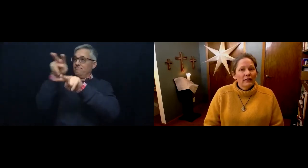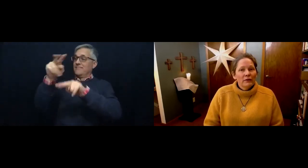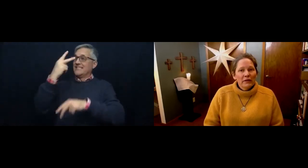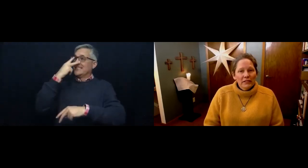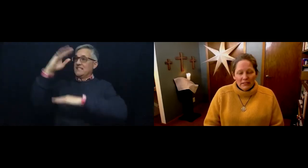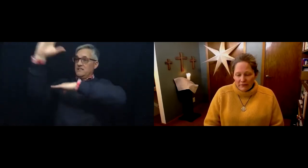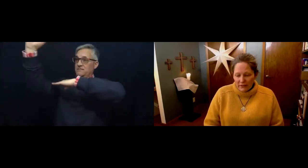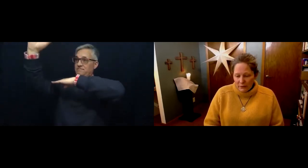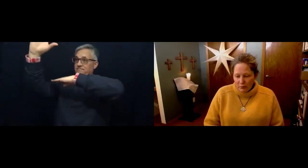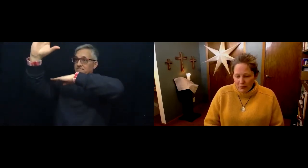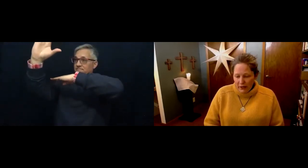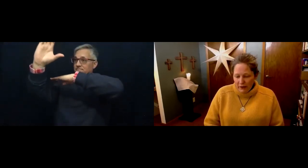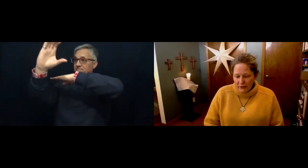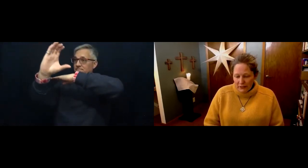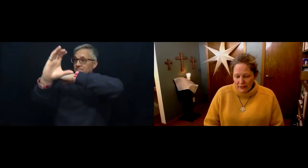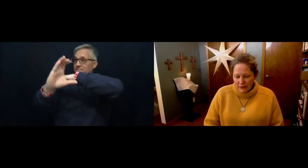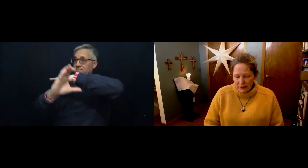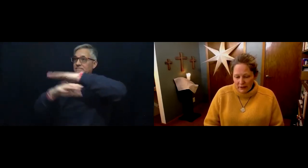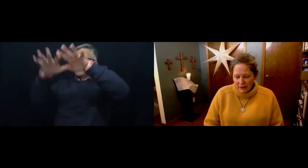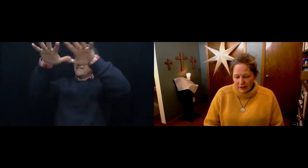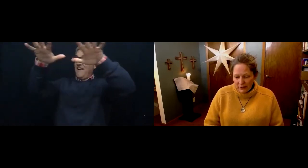And in the midst of these prayers,